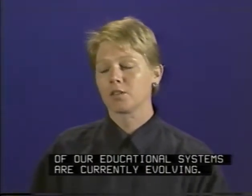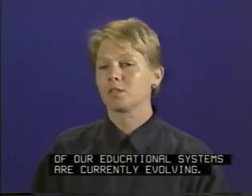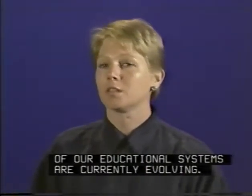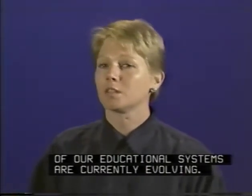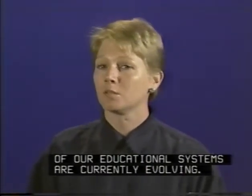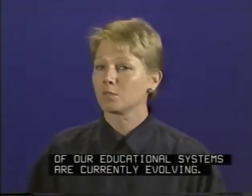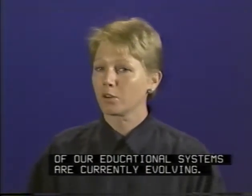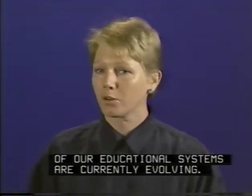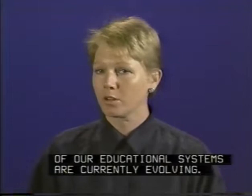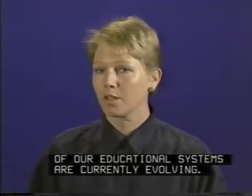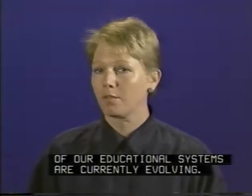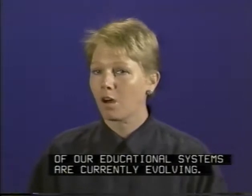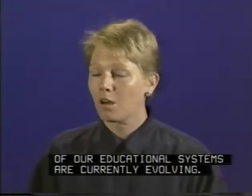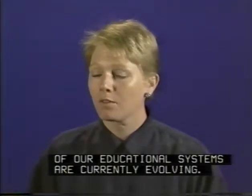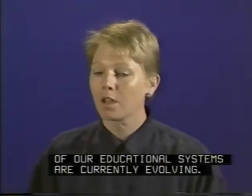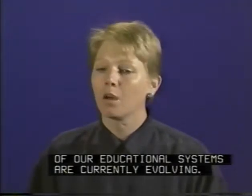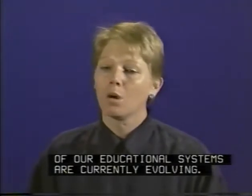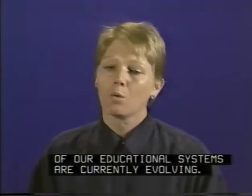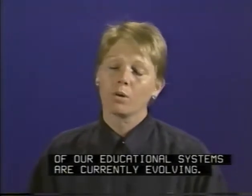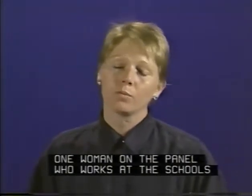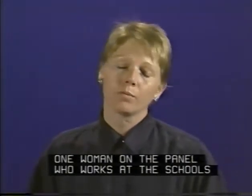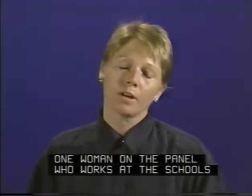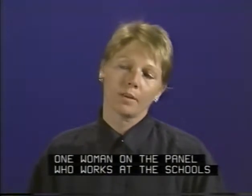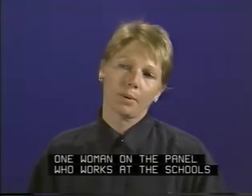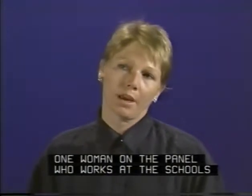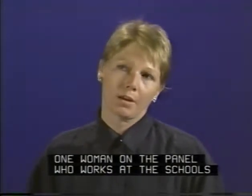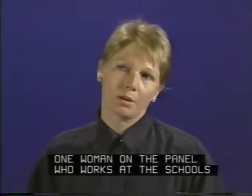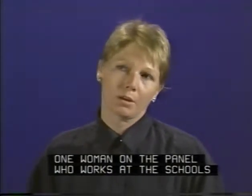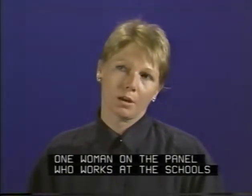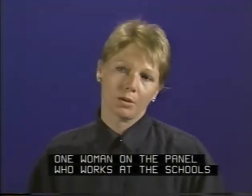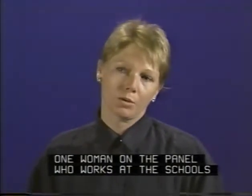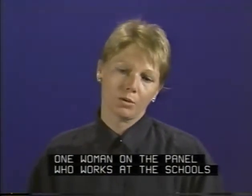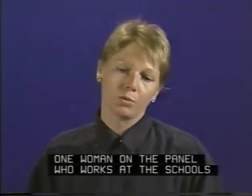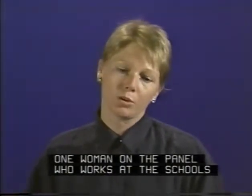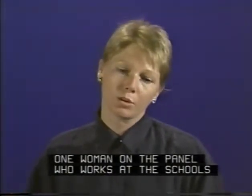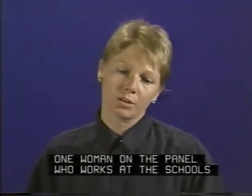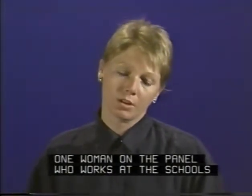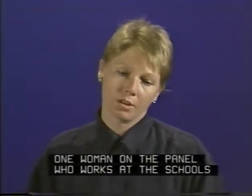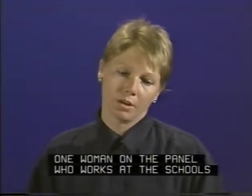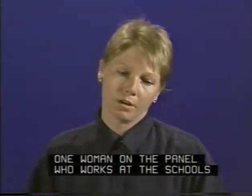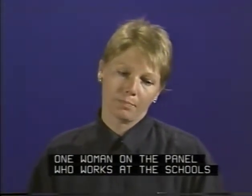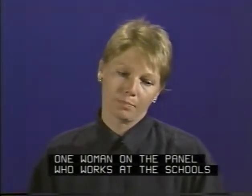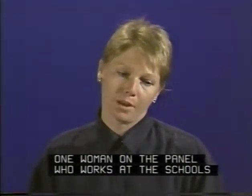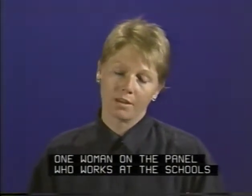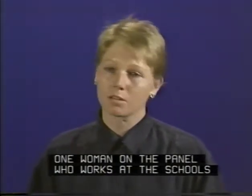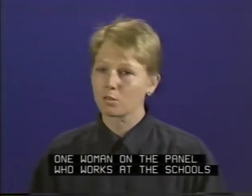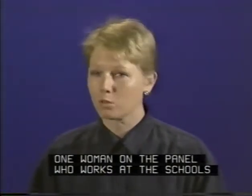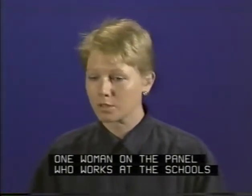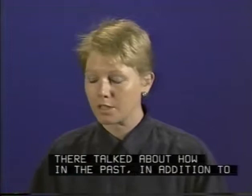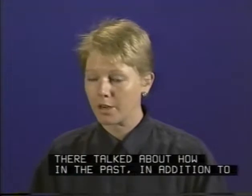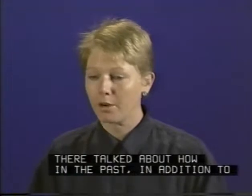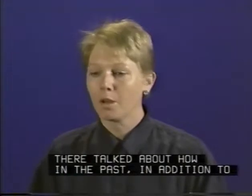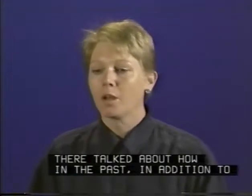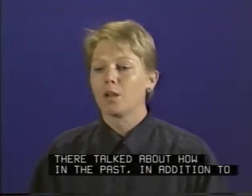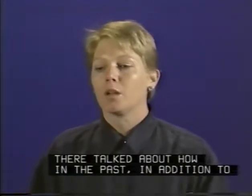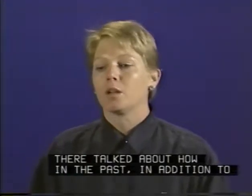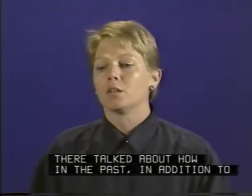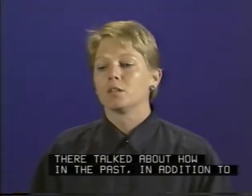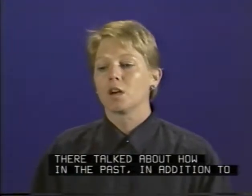educational systems are currently evolving. One woman on the panel who works at the schools there talked